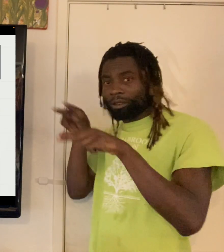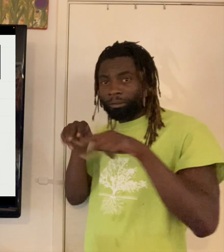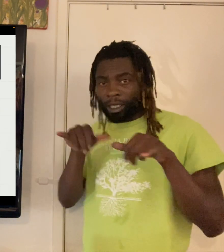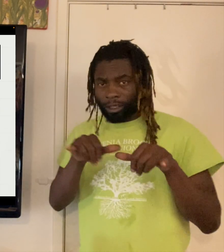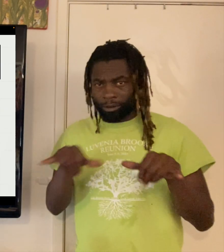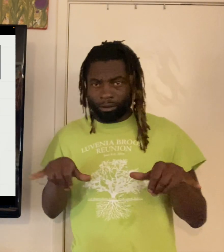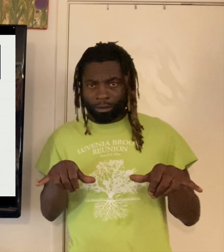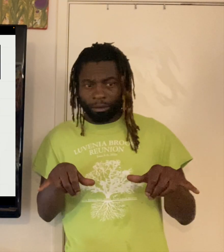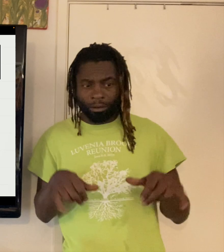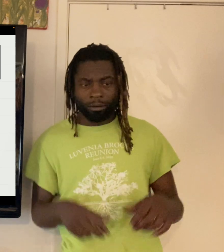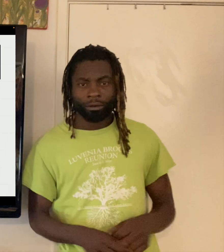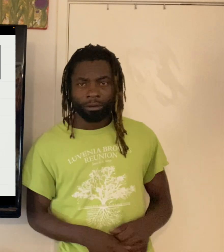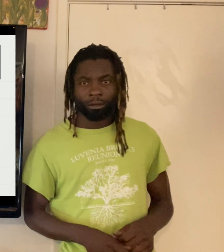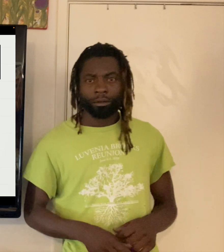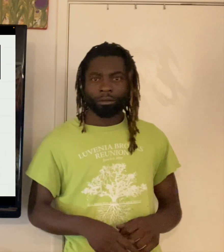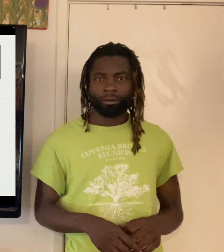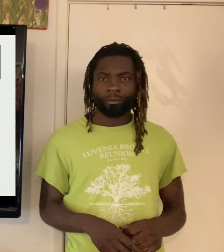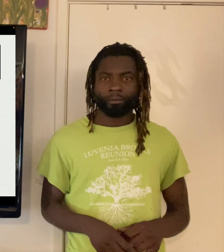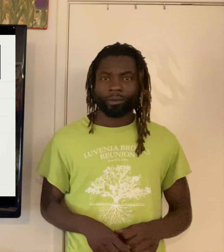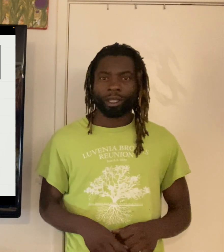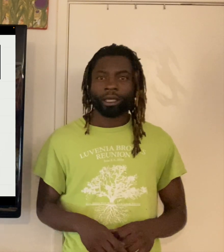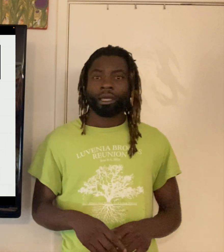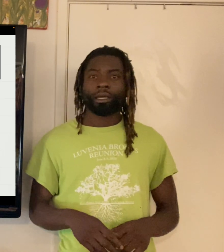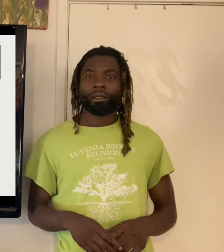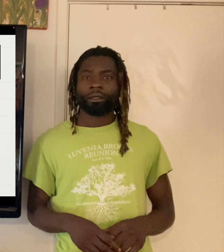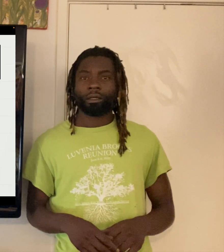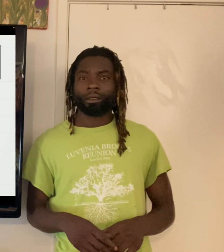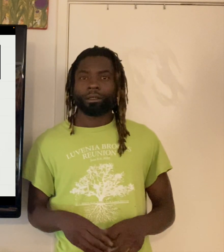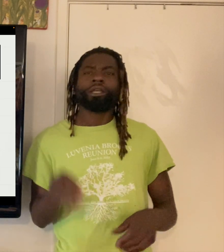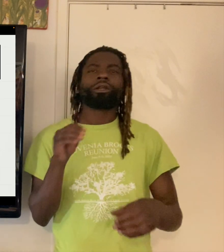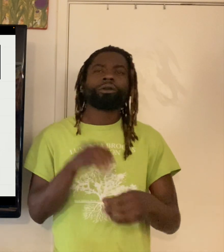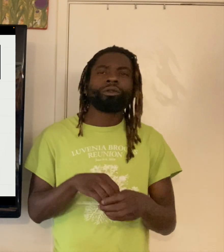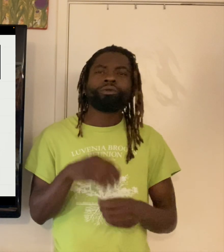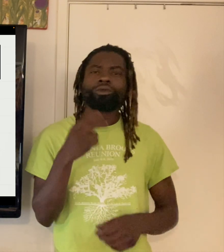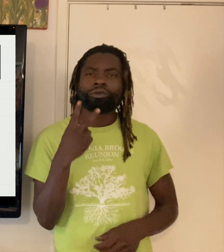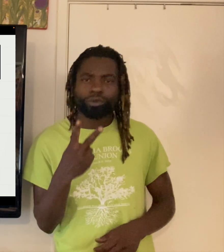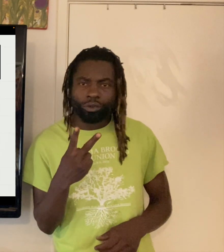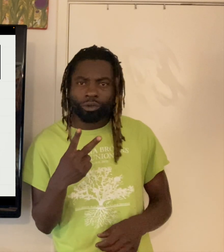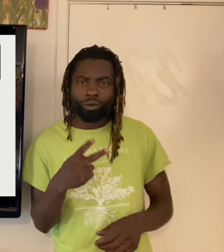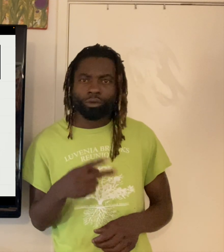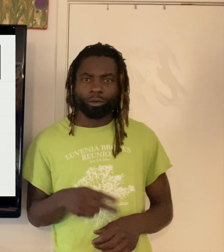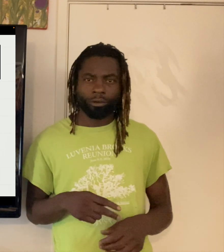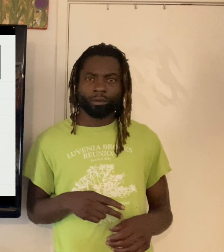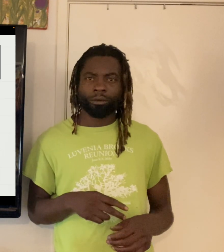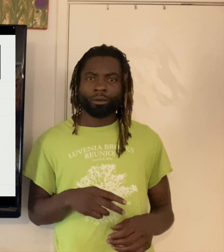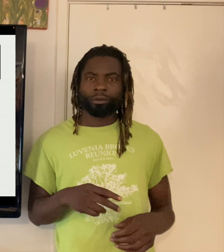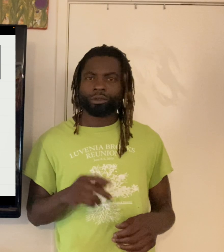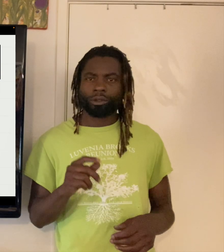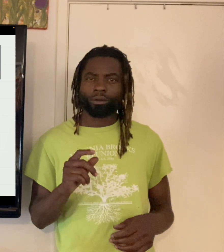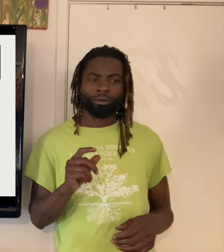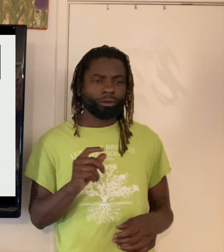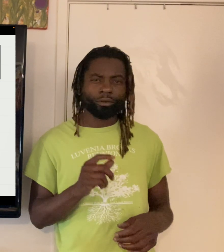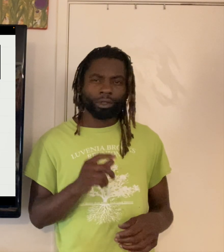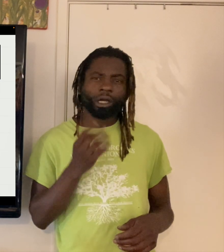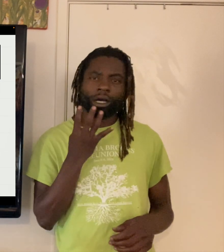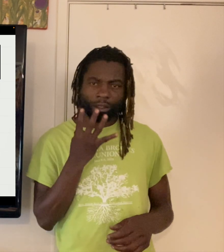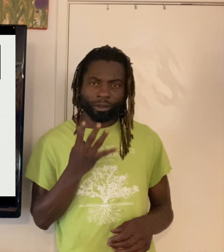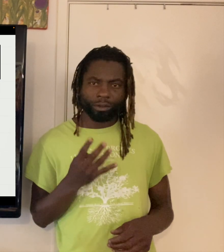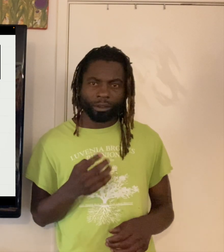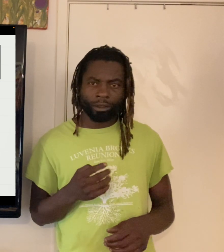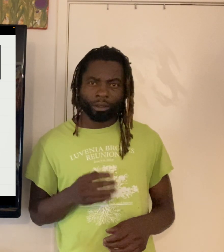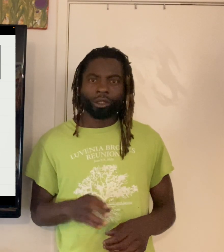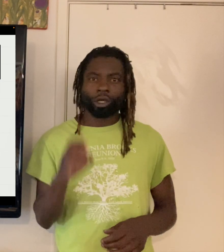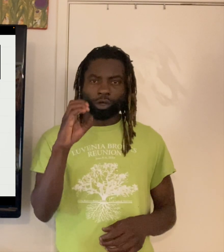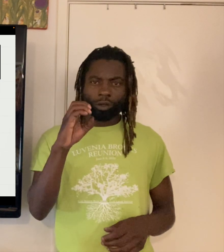know that it is a pattern with two things, red and blue. And we can say that this is the core of